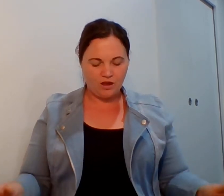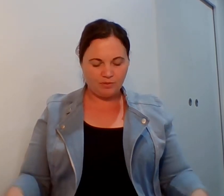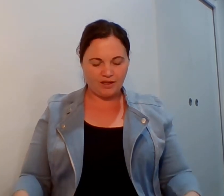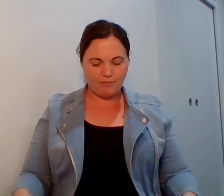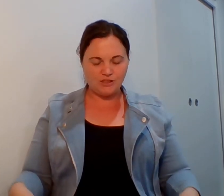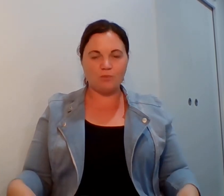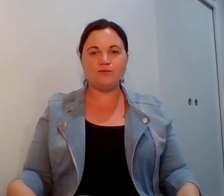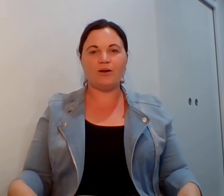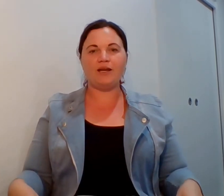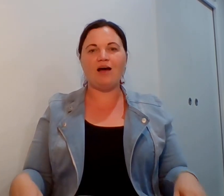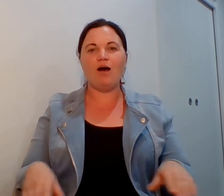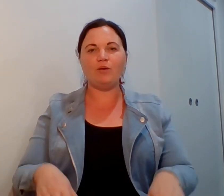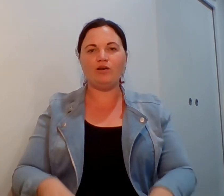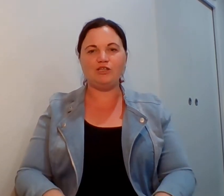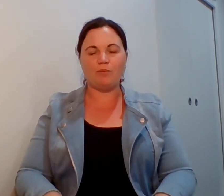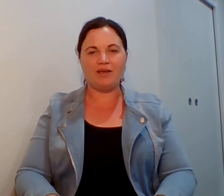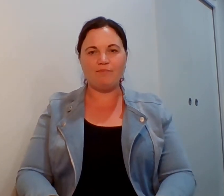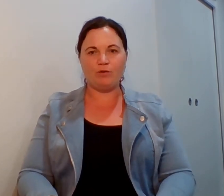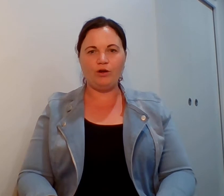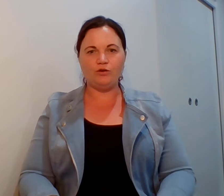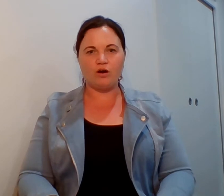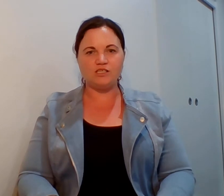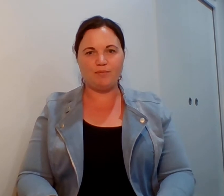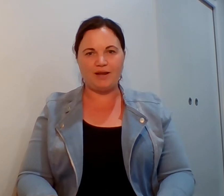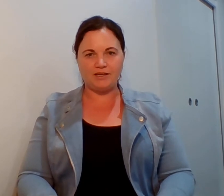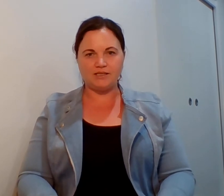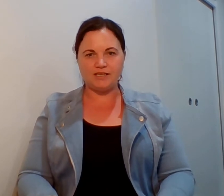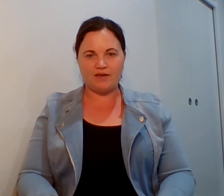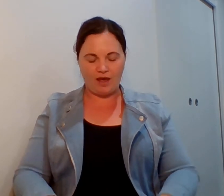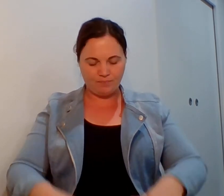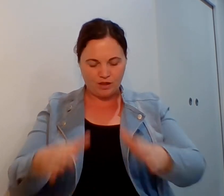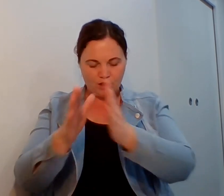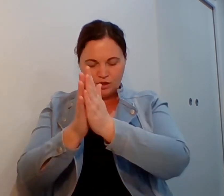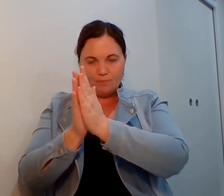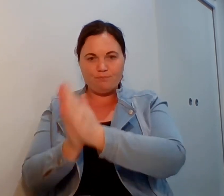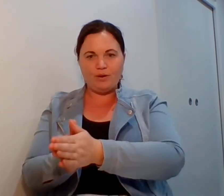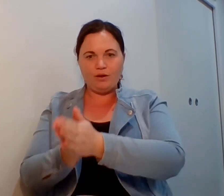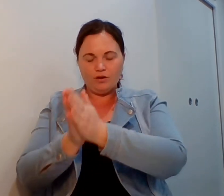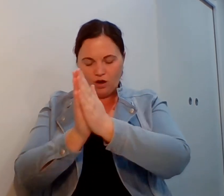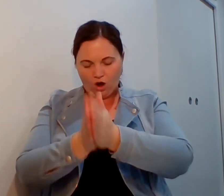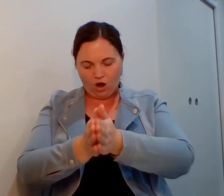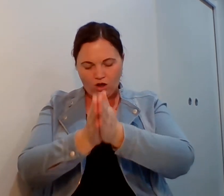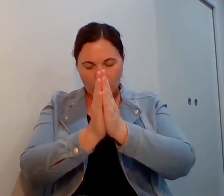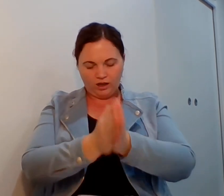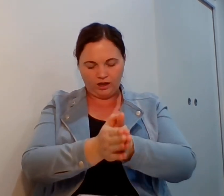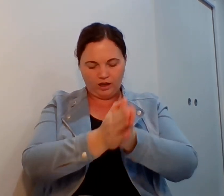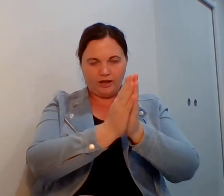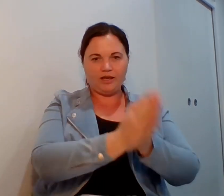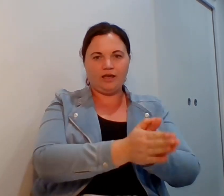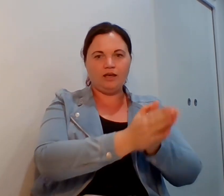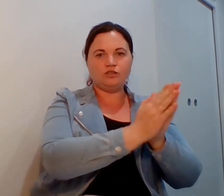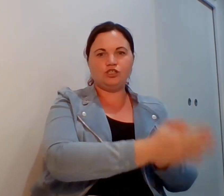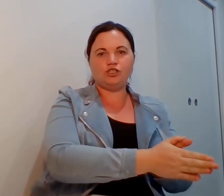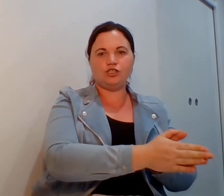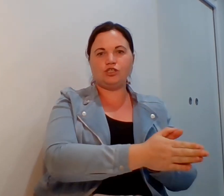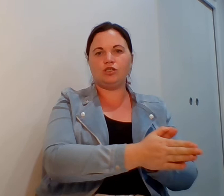I'm going to get my choppers ready now. I'm going to be chopping up the word. You're going to be blending it together. P, O, L, I, SHH.